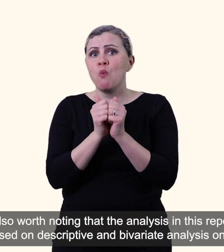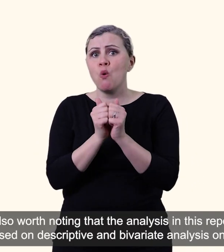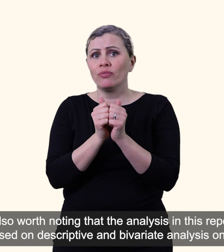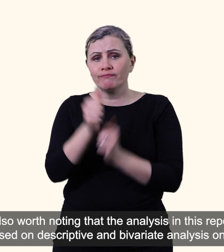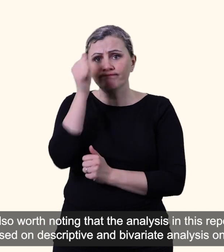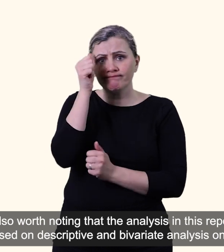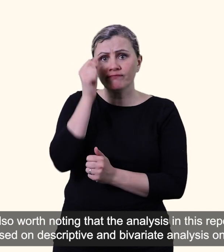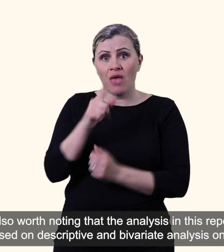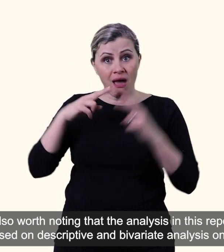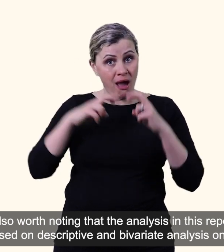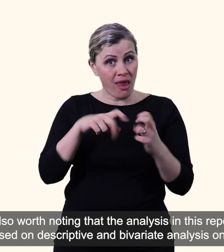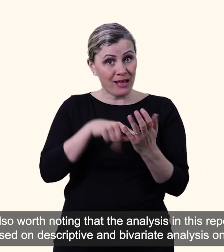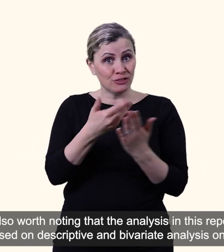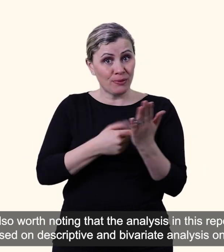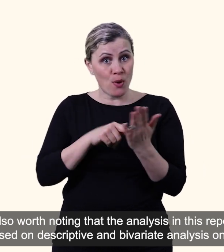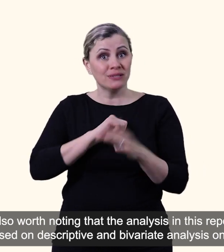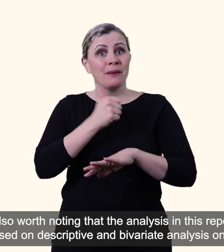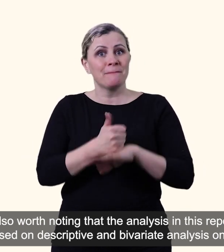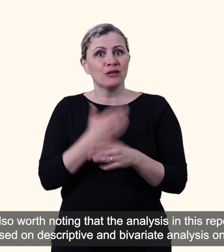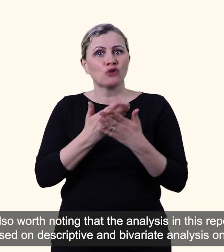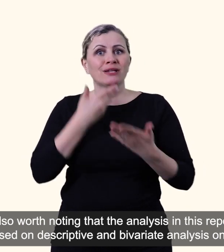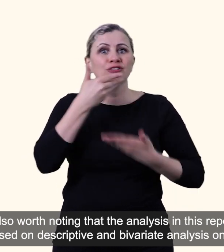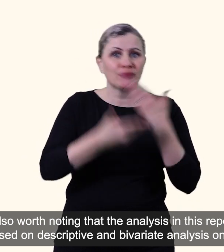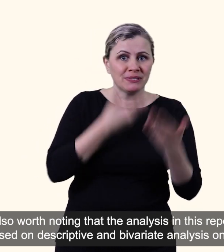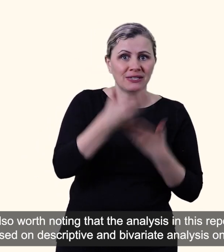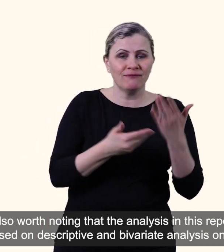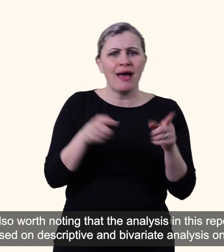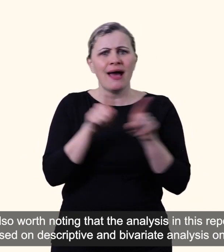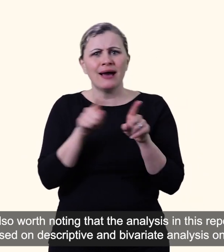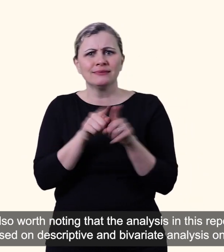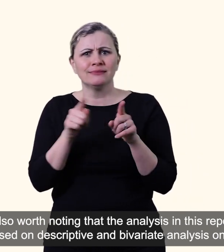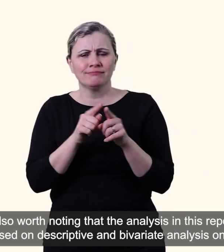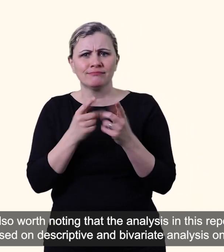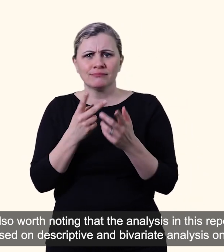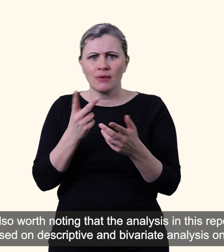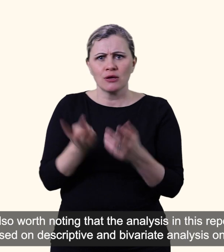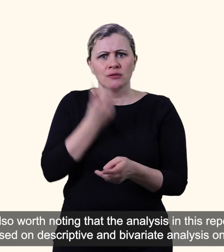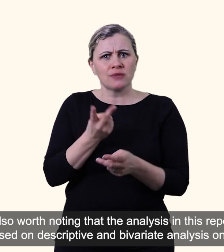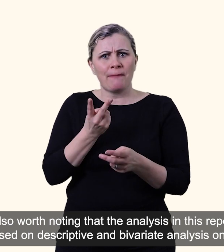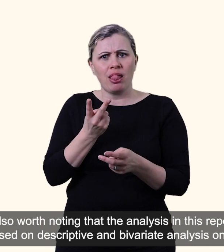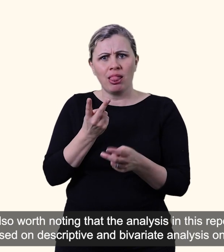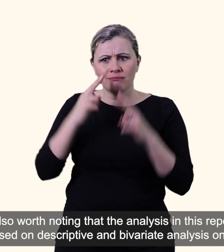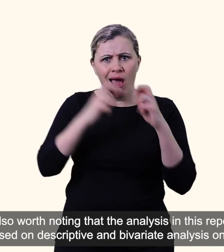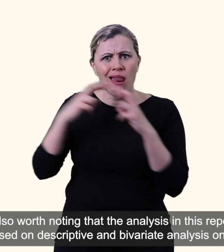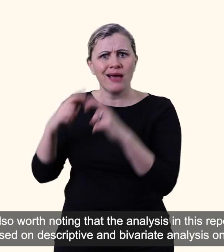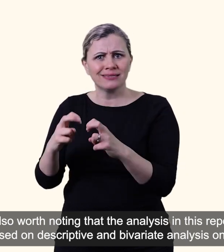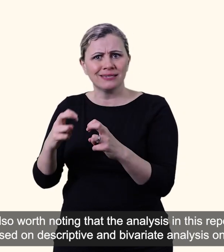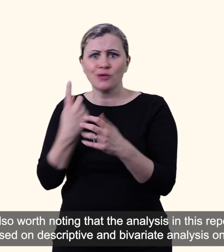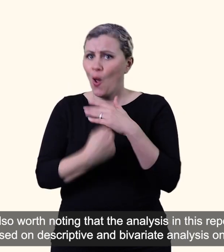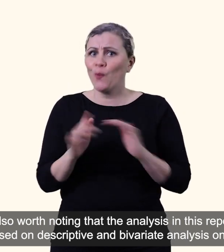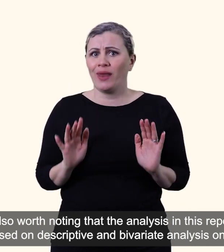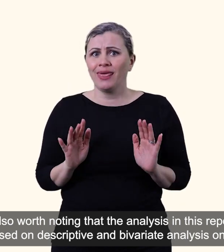It is also worth noting that the analysis in this report is based on descriptive and bivariate analysis only.